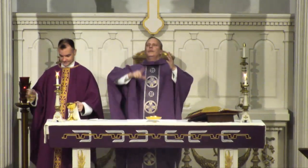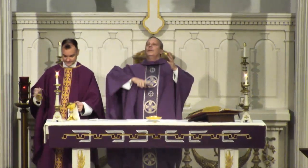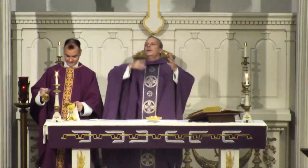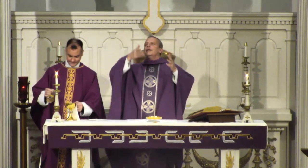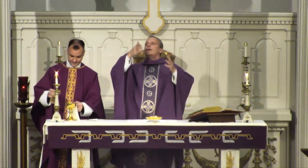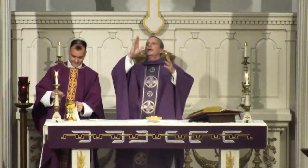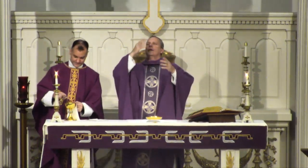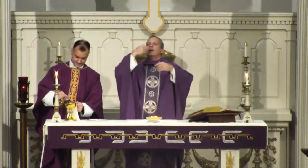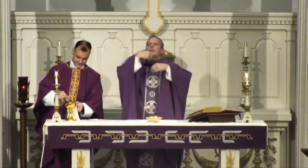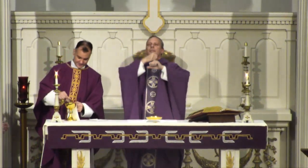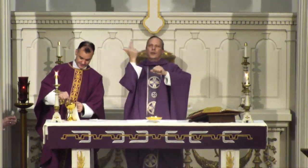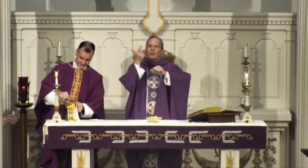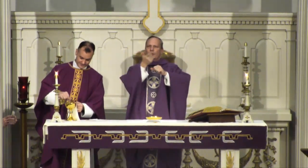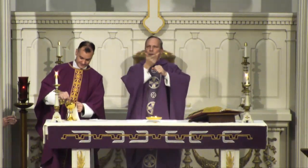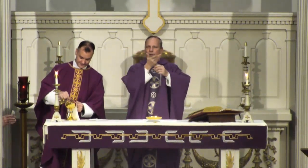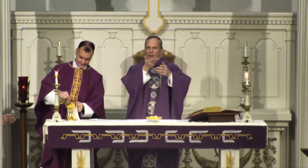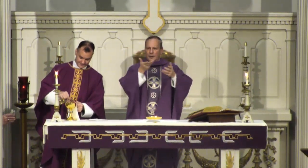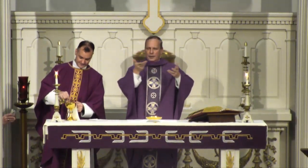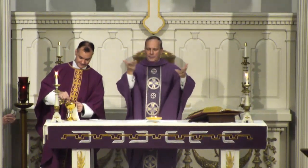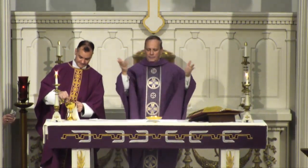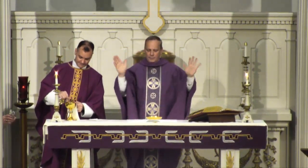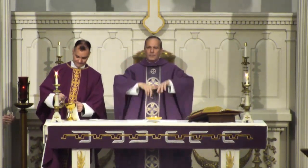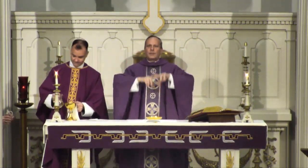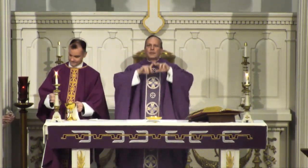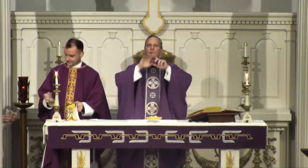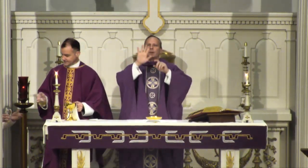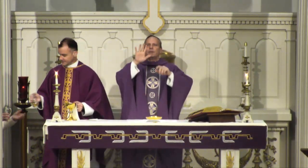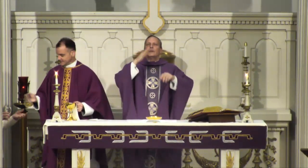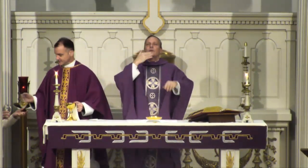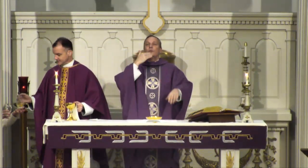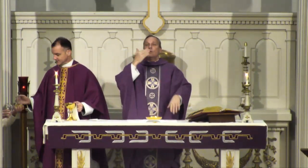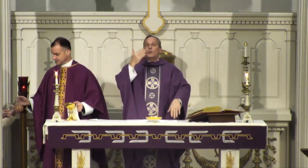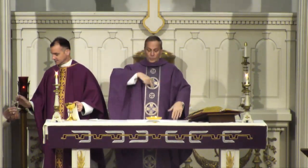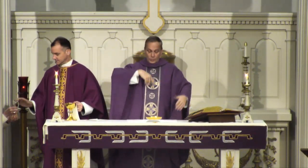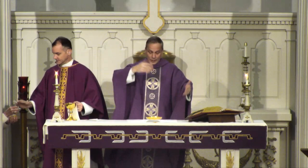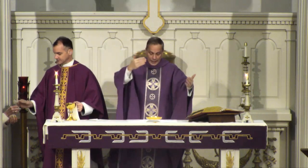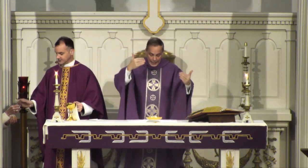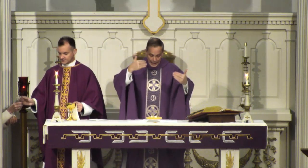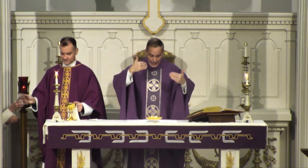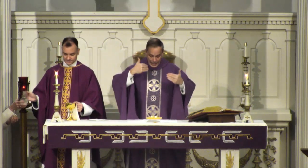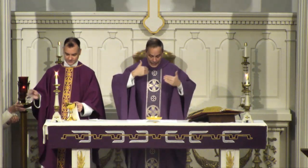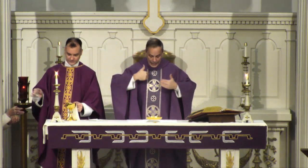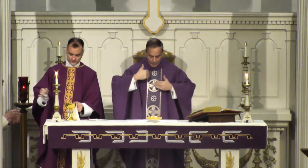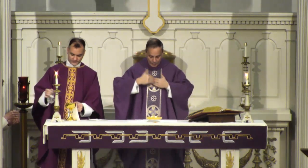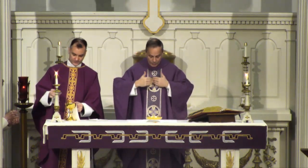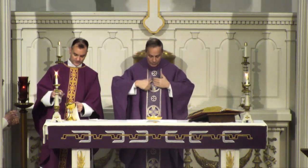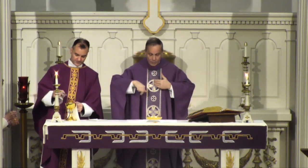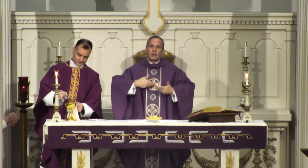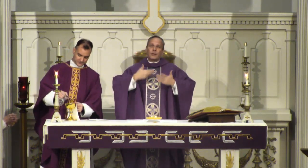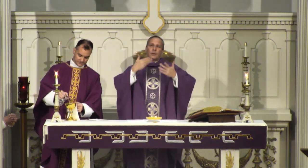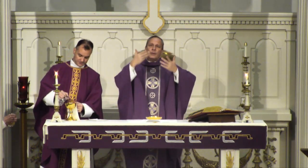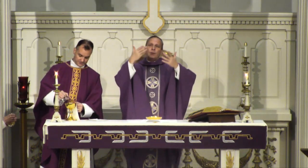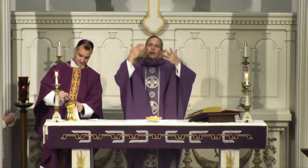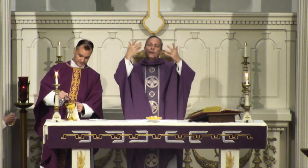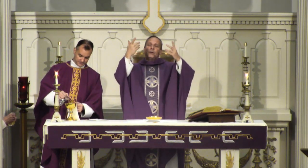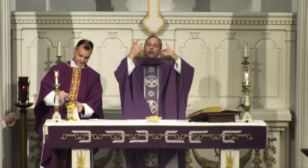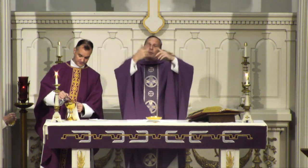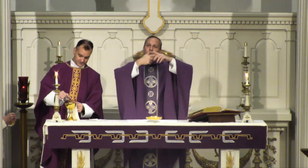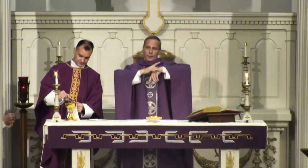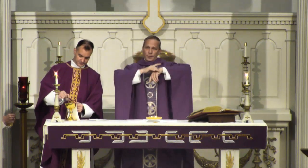Blessed are you, Lord God of all creation, for through your goodness we have received the bread we offer